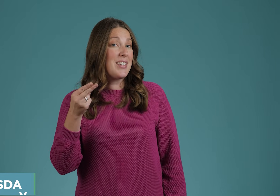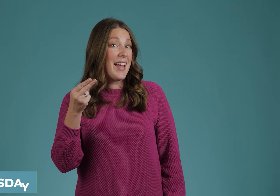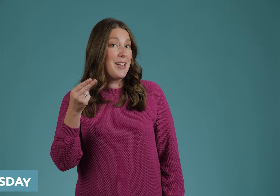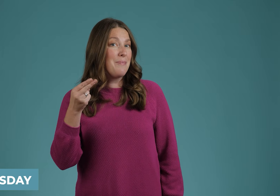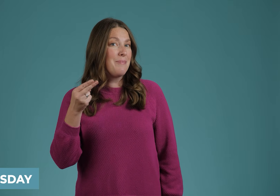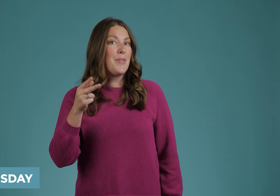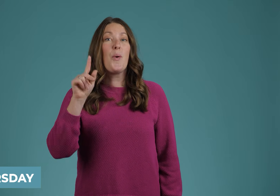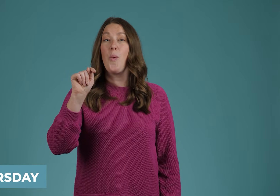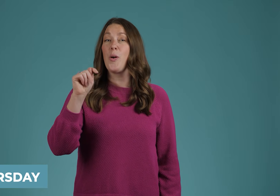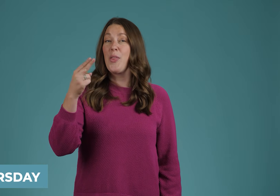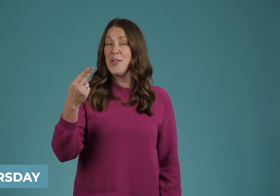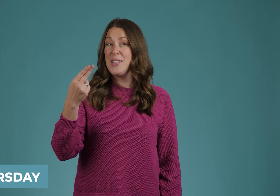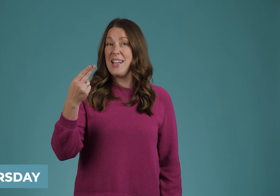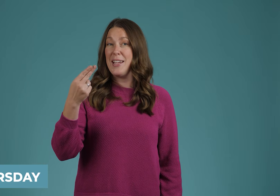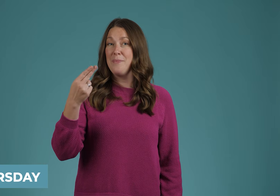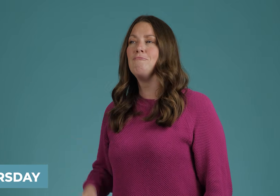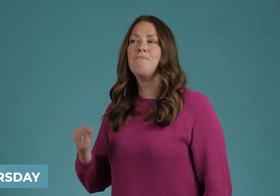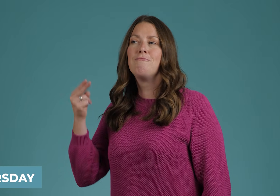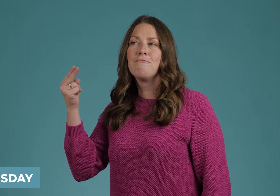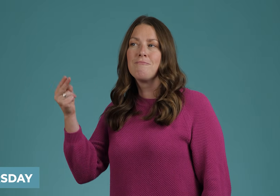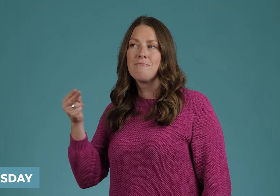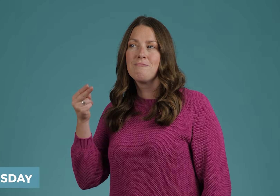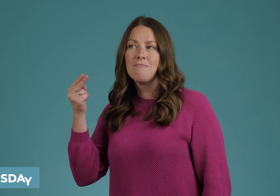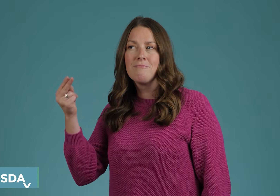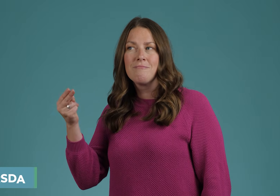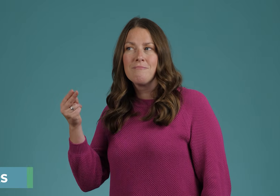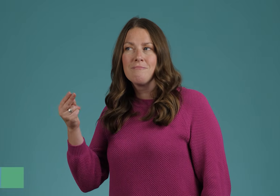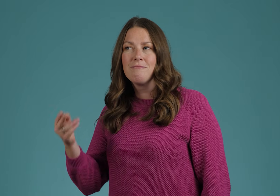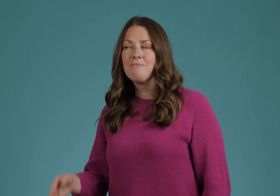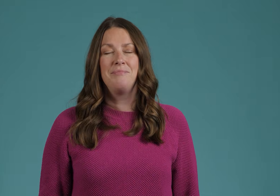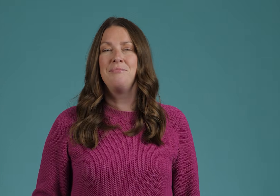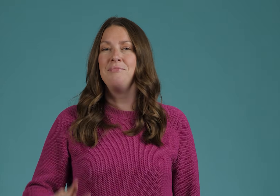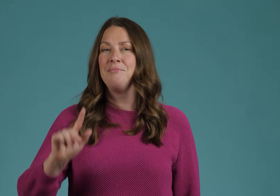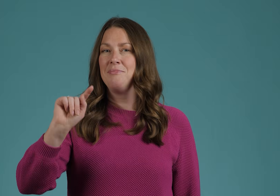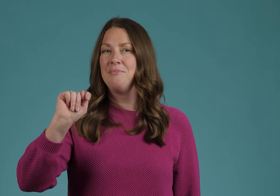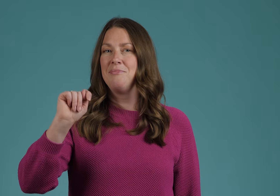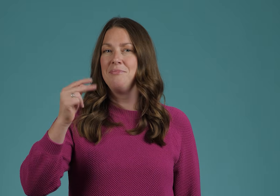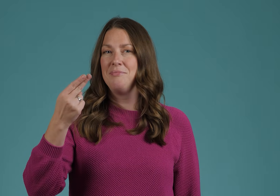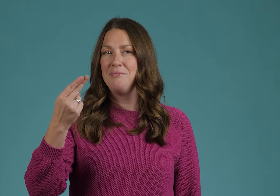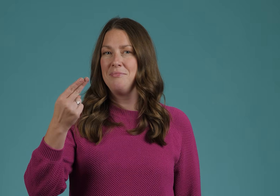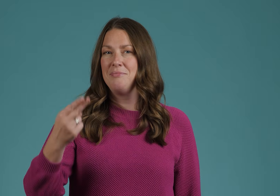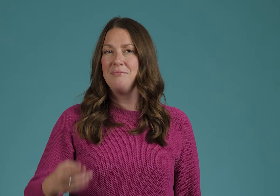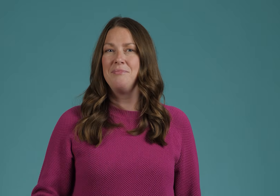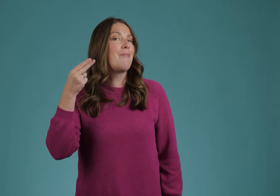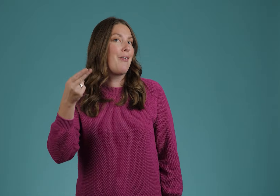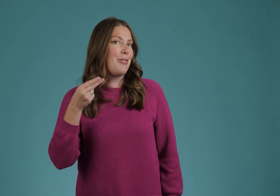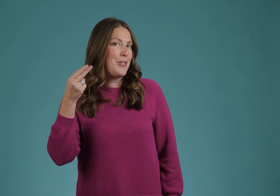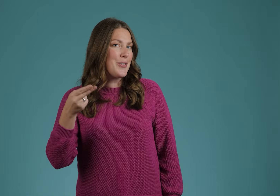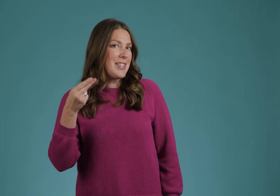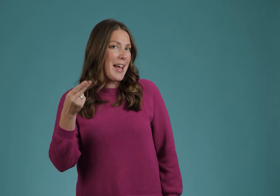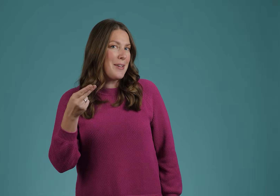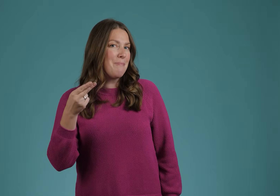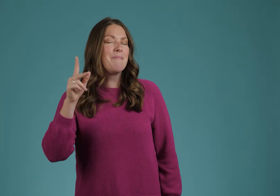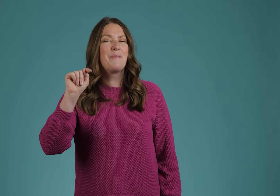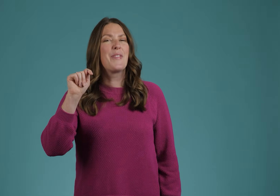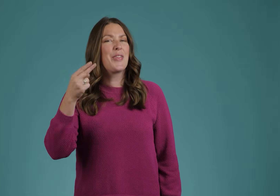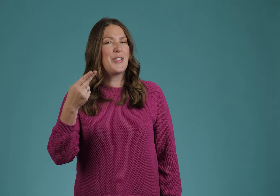Thursday or Thursday. An H circling or a TH. Thursday,